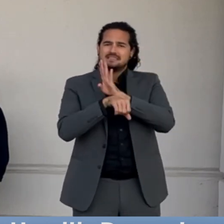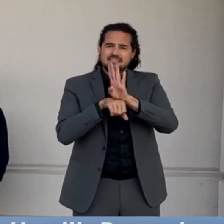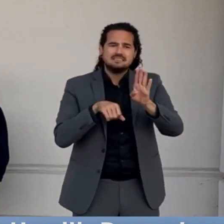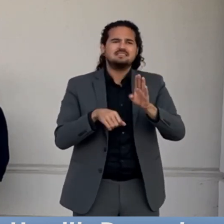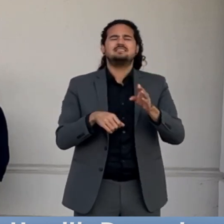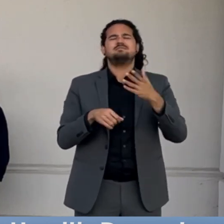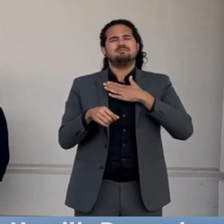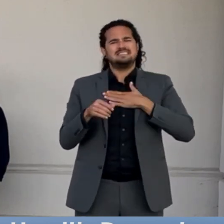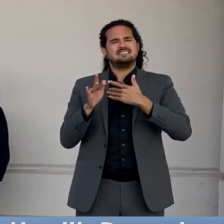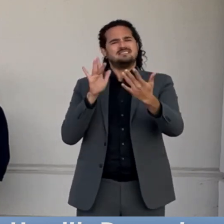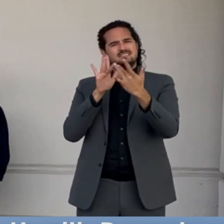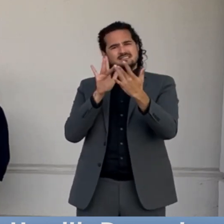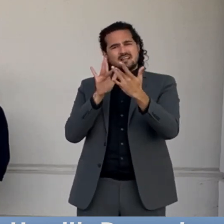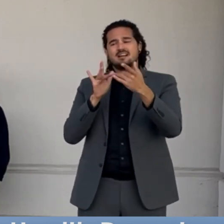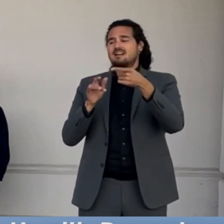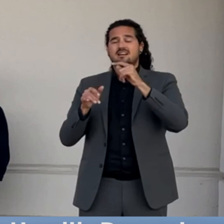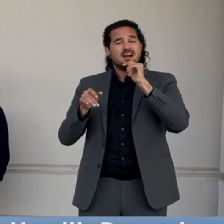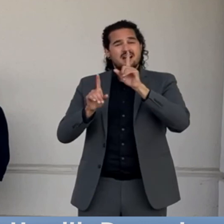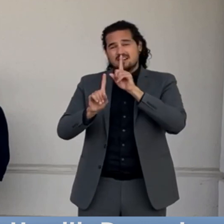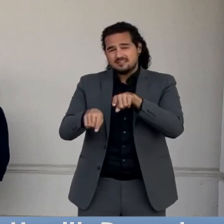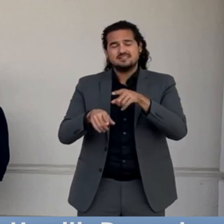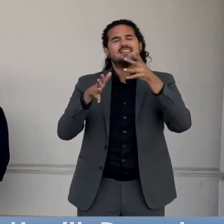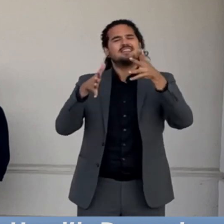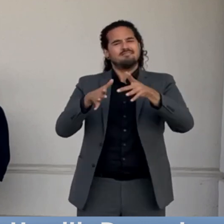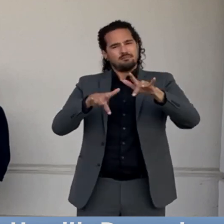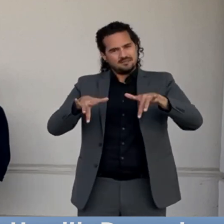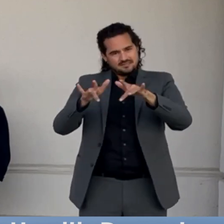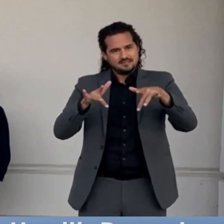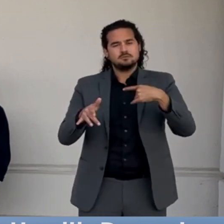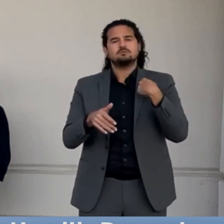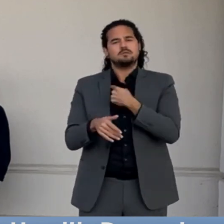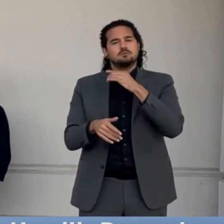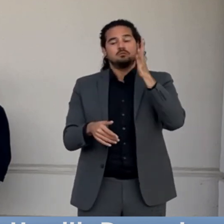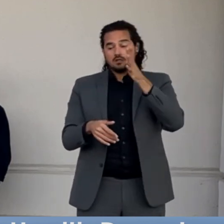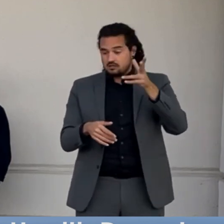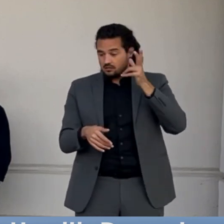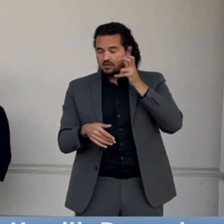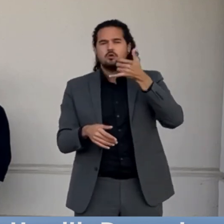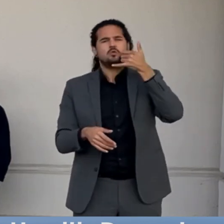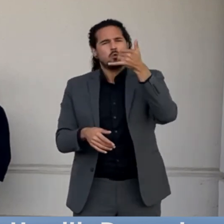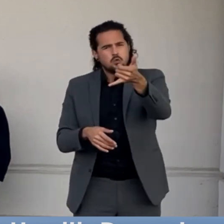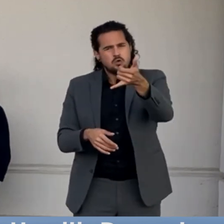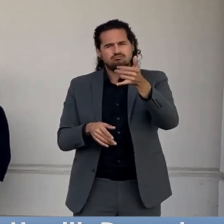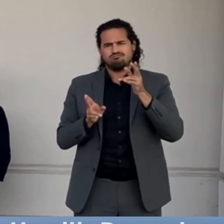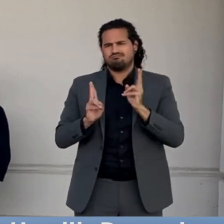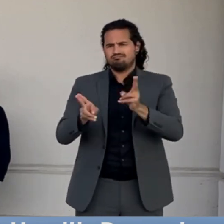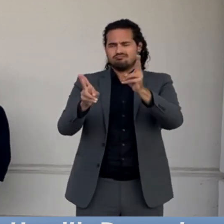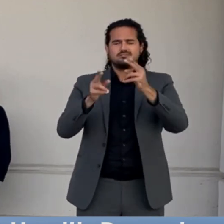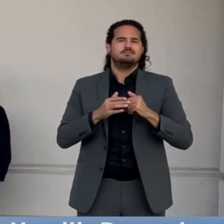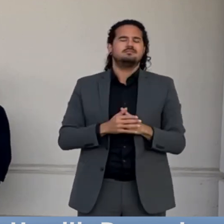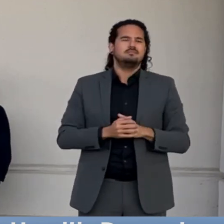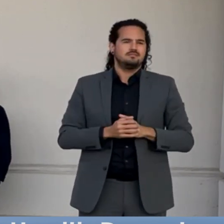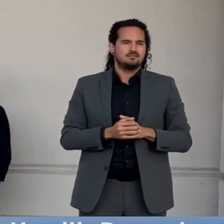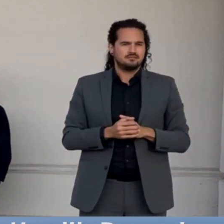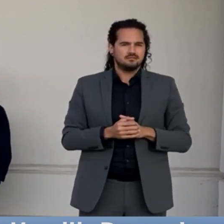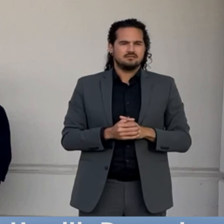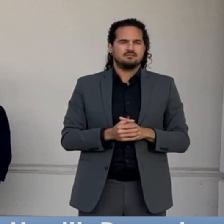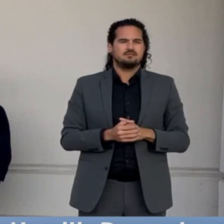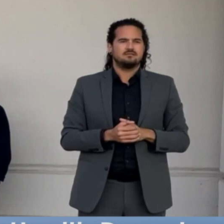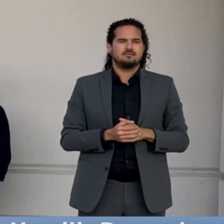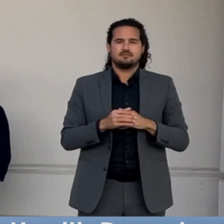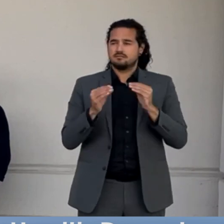us, yes, we're able to get back in touch with folks and get them into that supportive system that they need. We have a final question for our doctors?